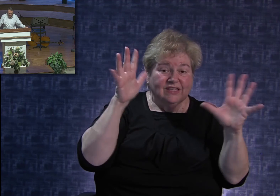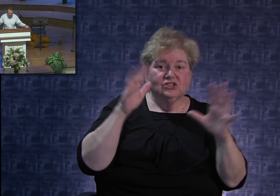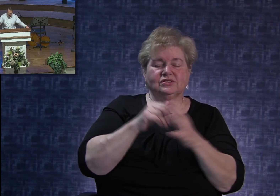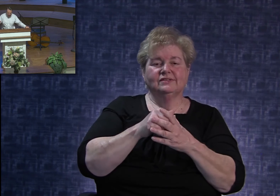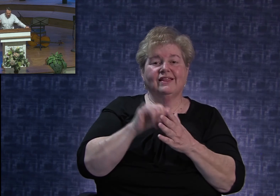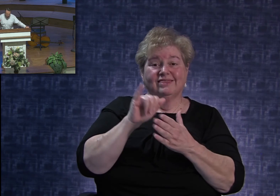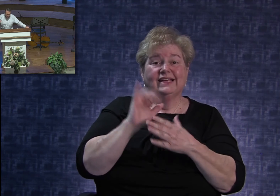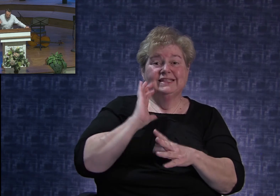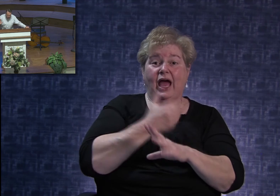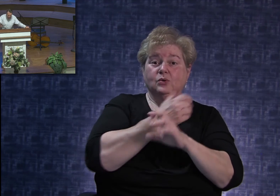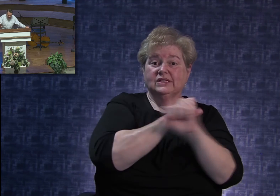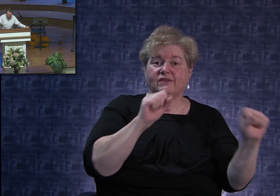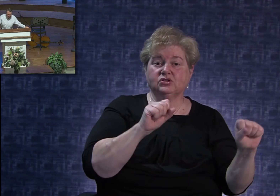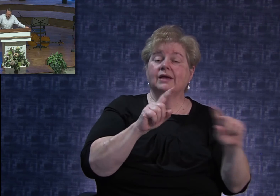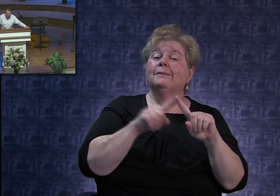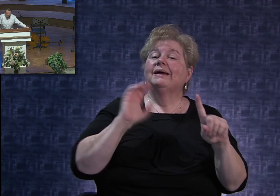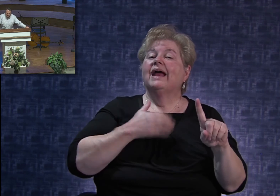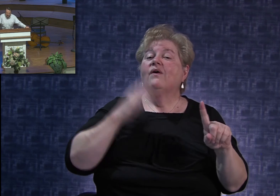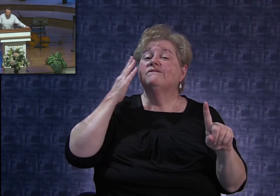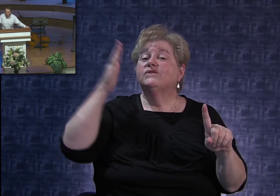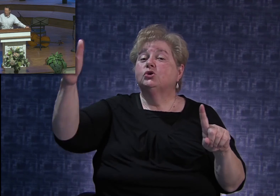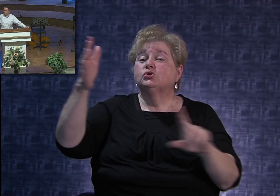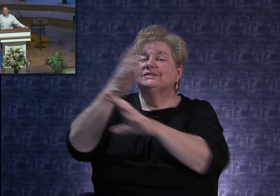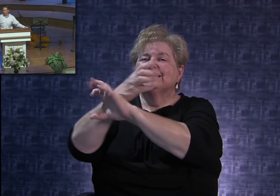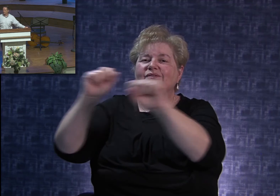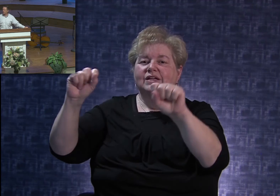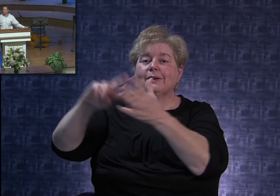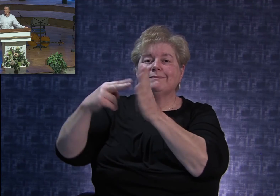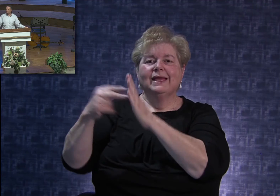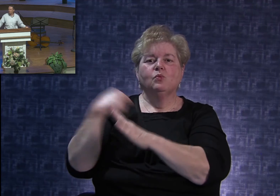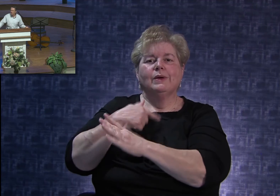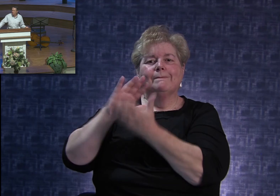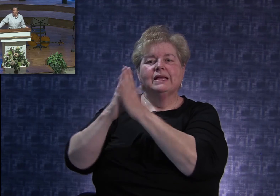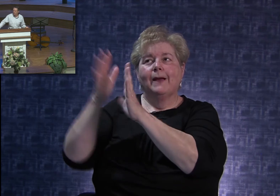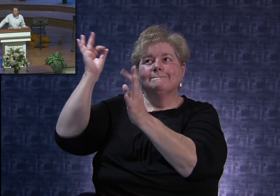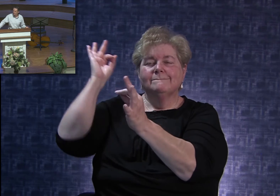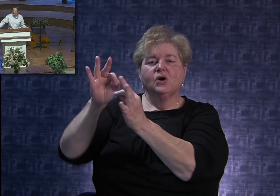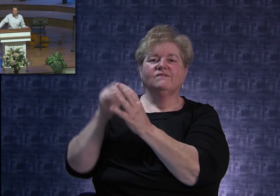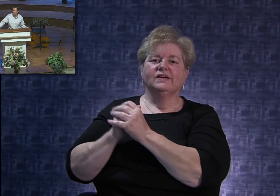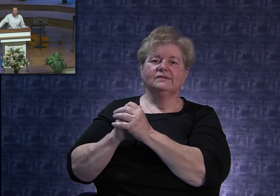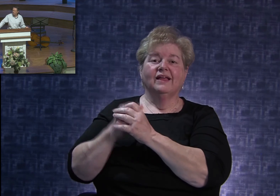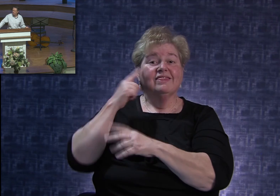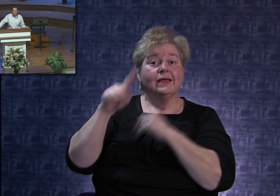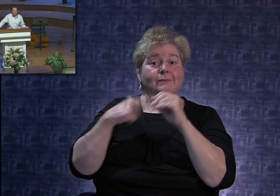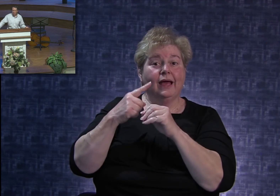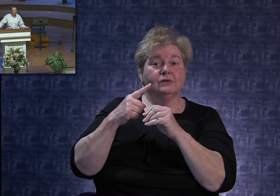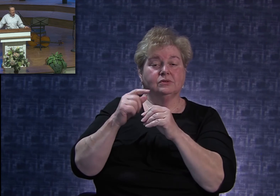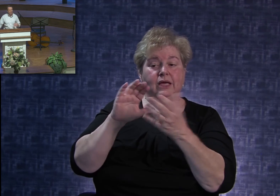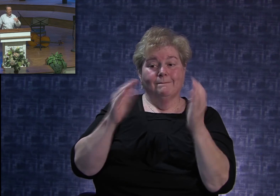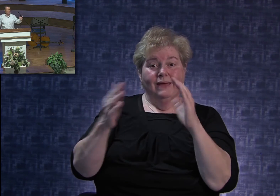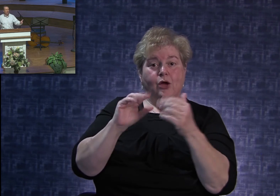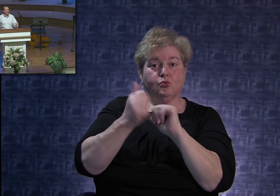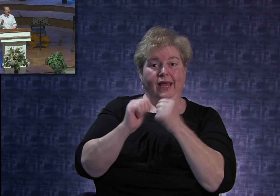our salvation. Our future salvation is our glorification. Now let's think about the race imagery we started with. The